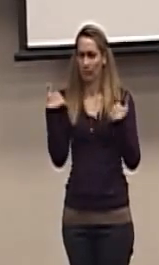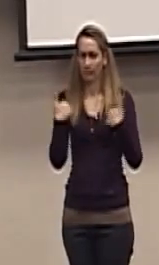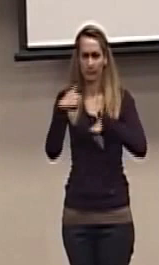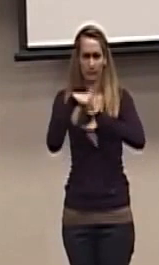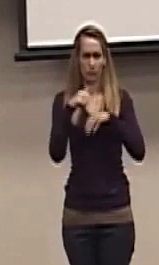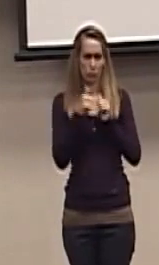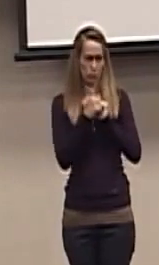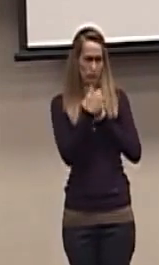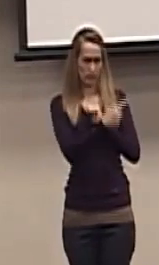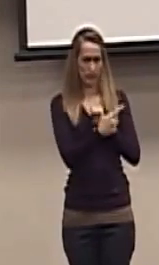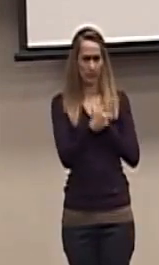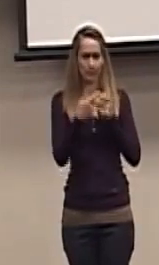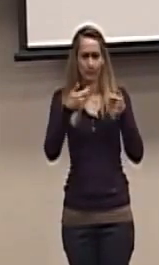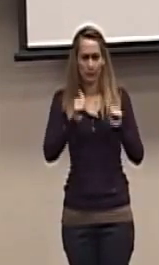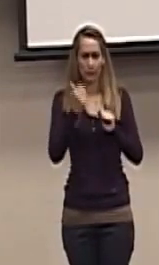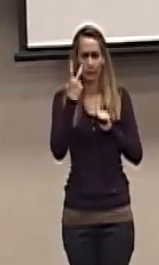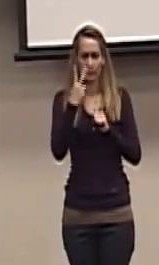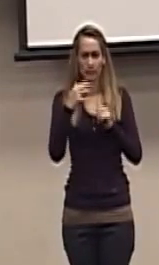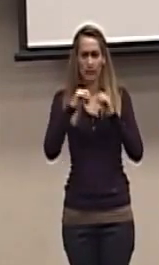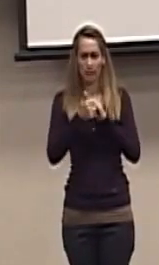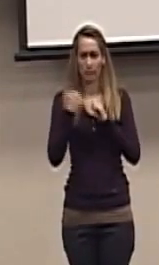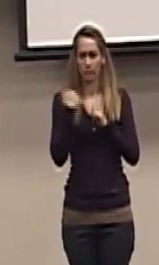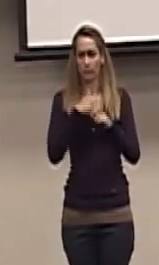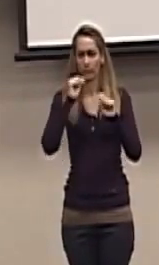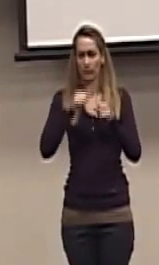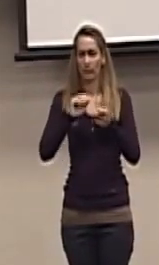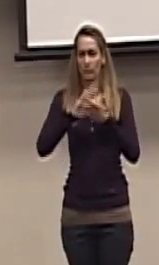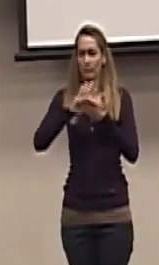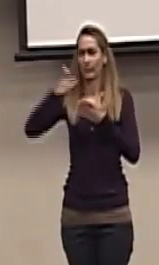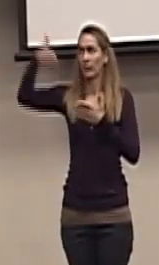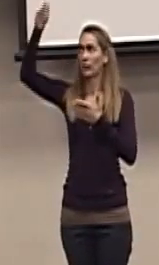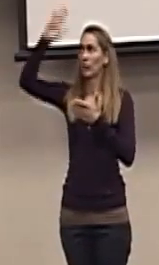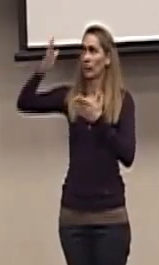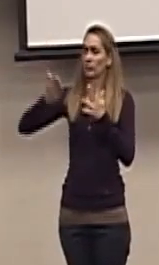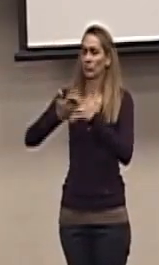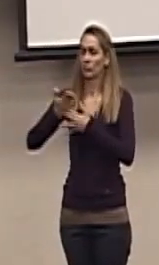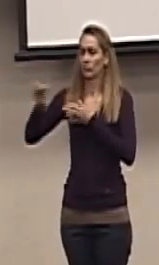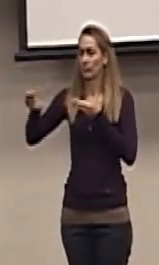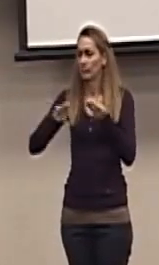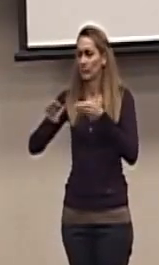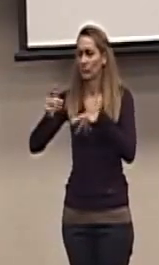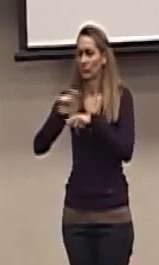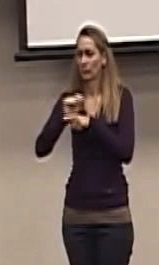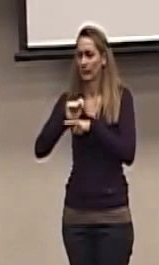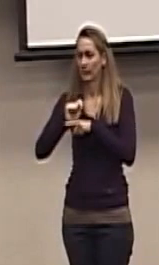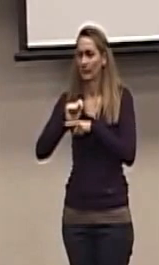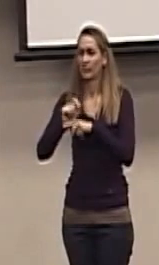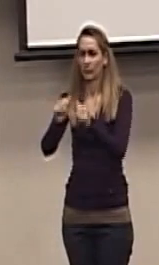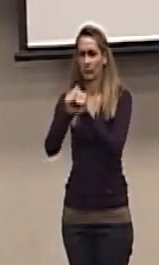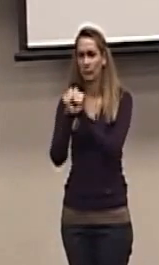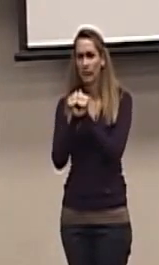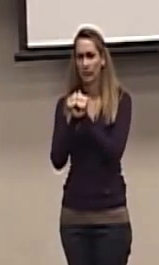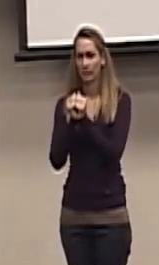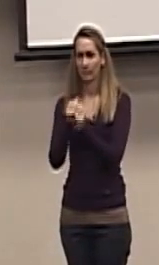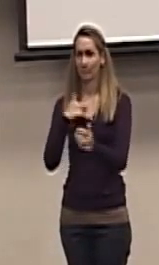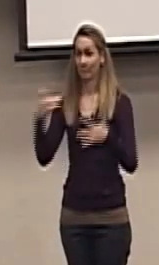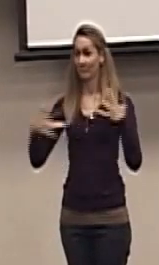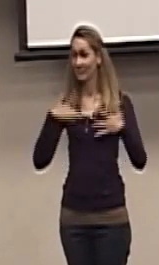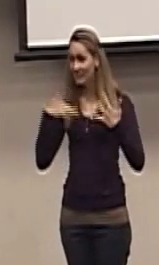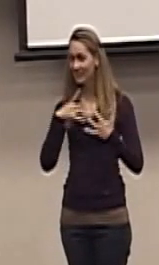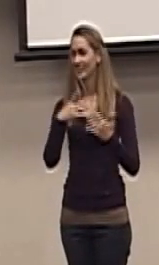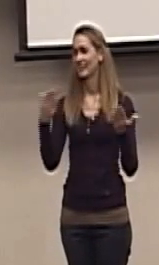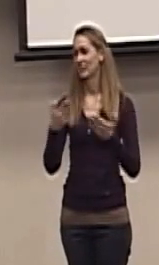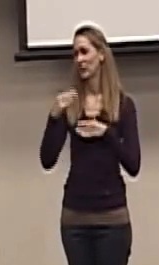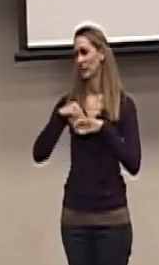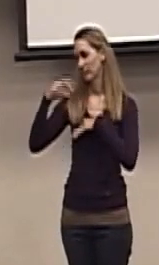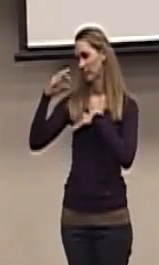which we can together mutually glorify our God through ministry training. And I'm excited that he's able to be with us in